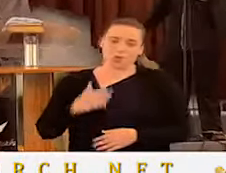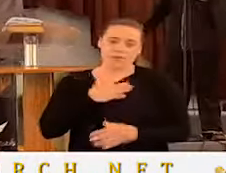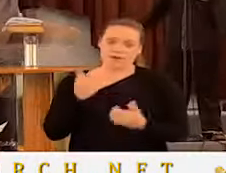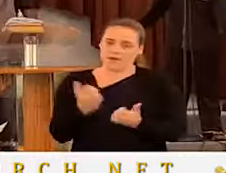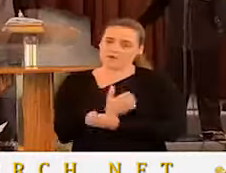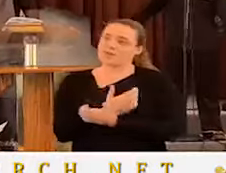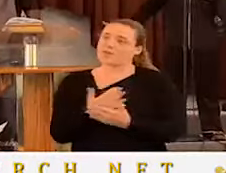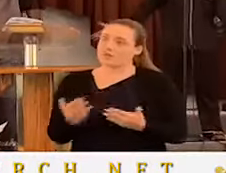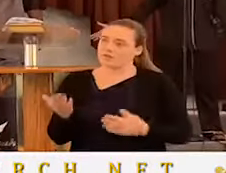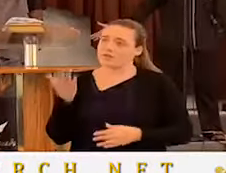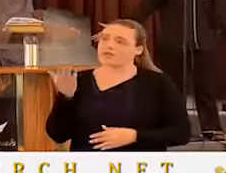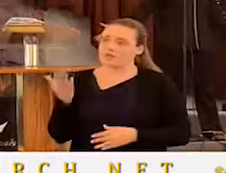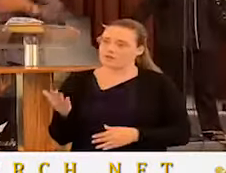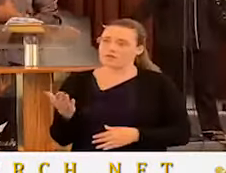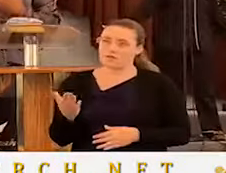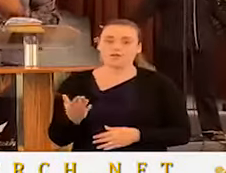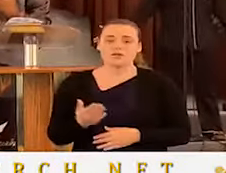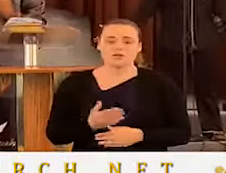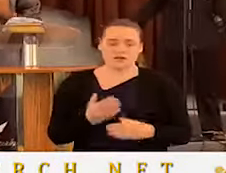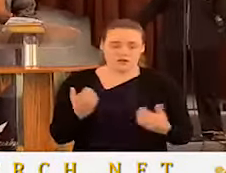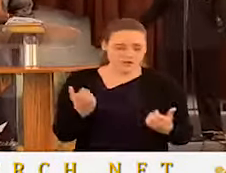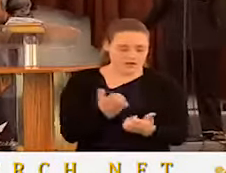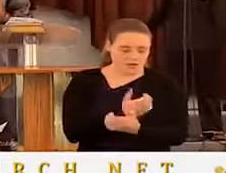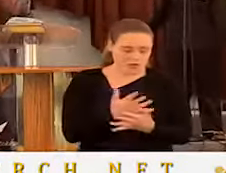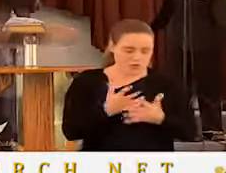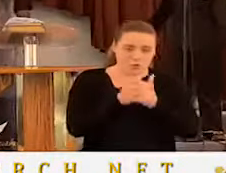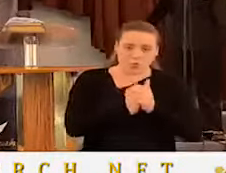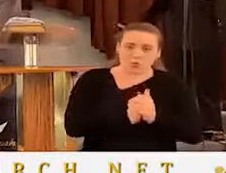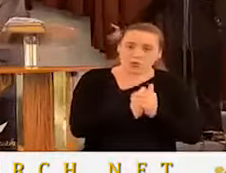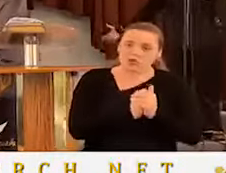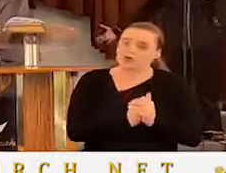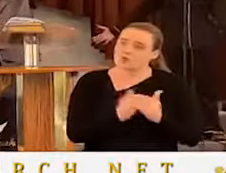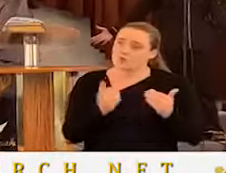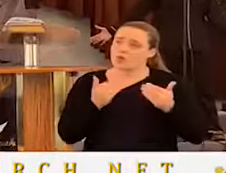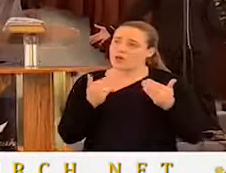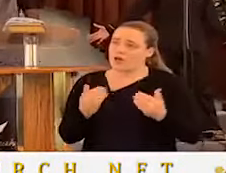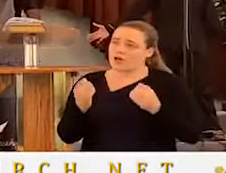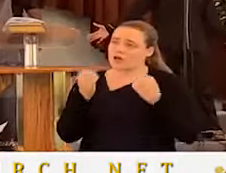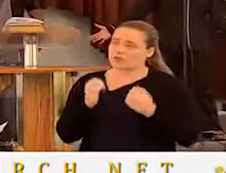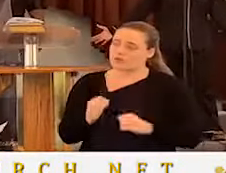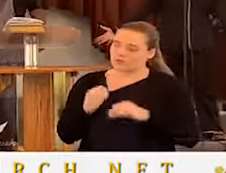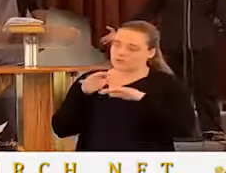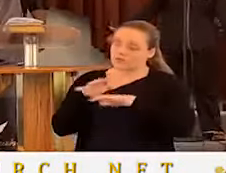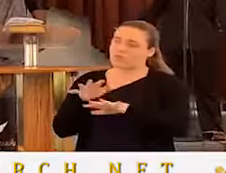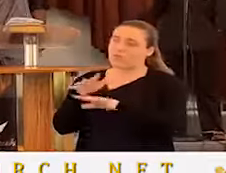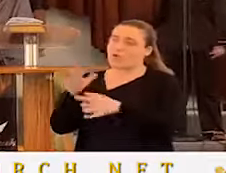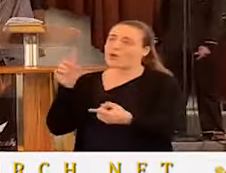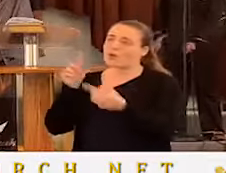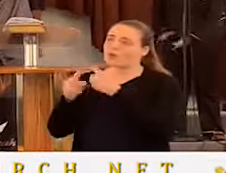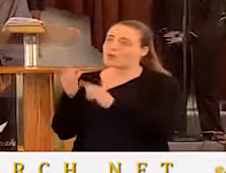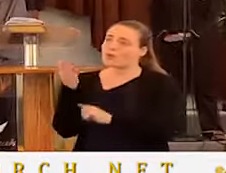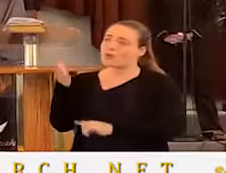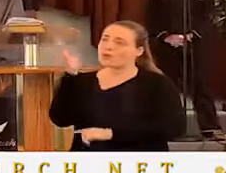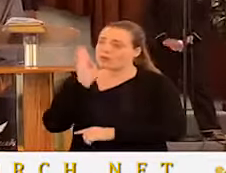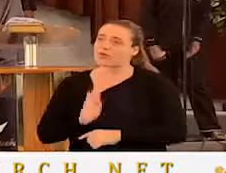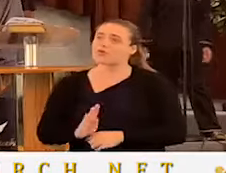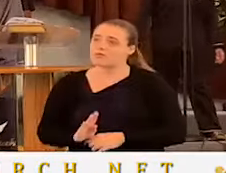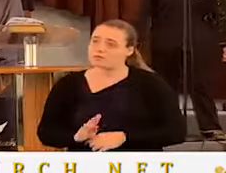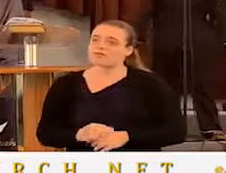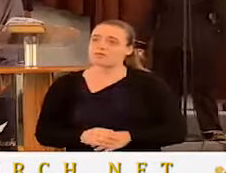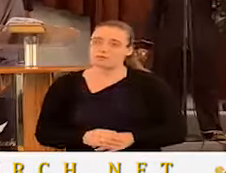the rivers of our worship flow out of our bellies. Flow to you, O God, to give you the fruit of our